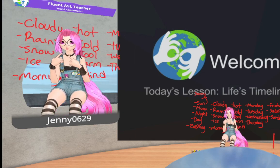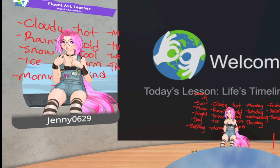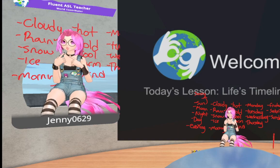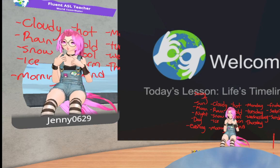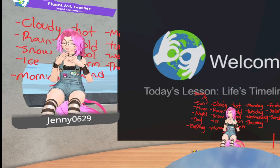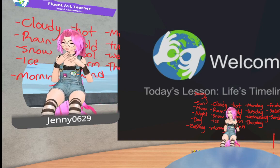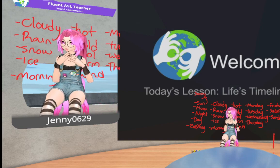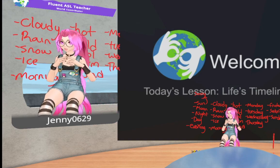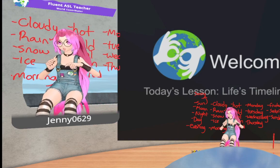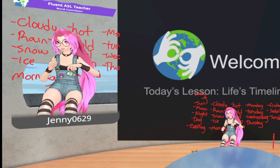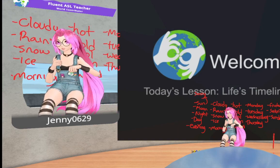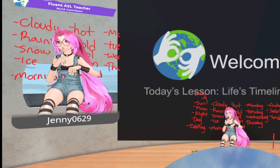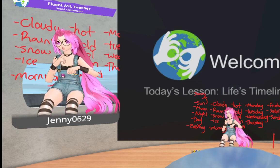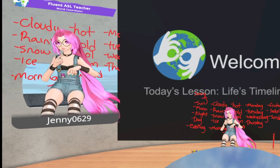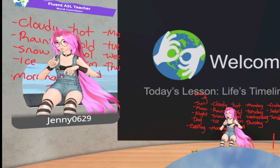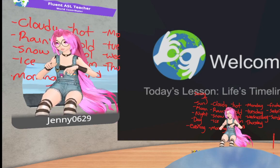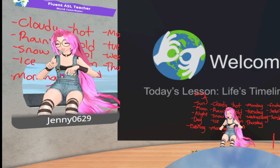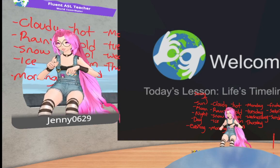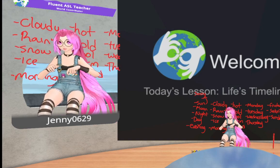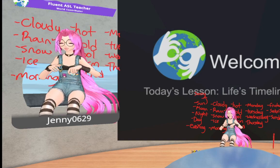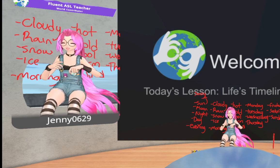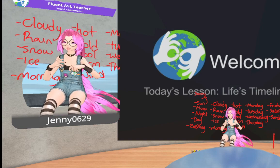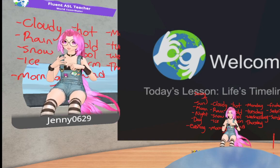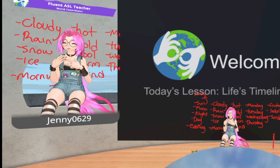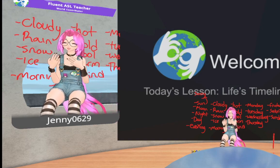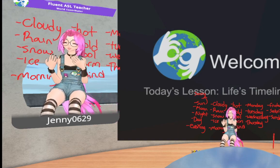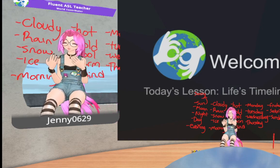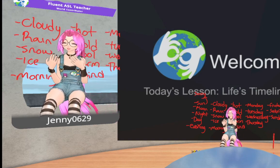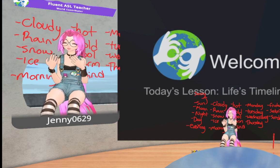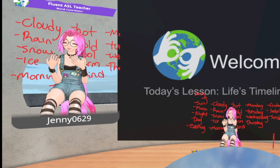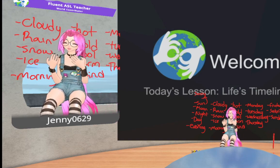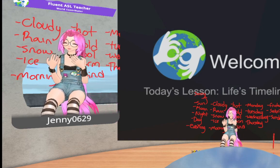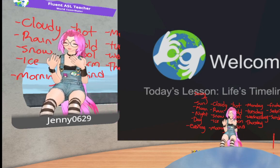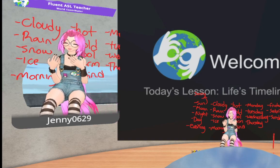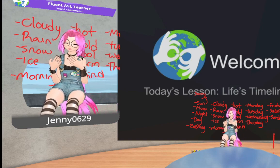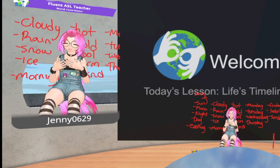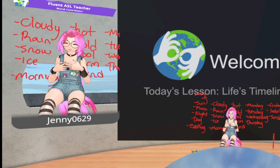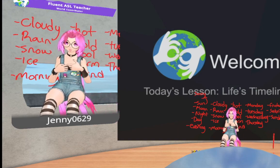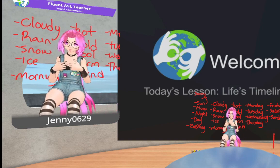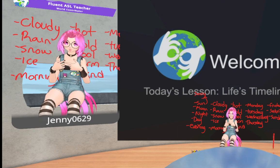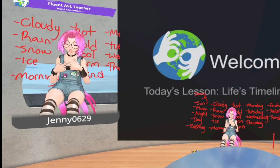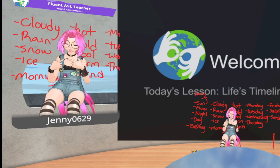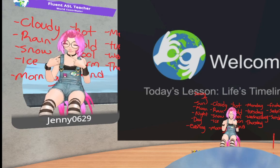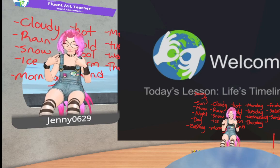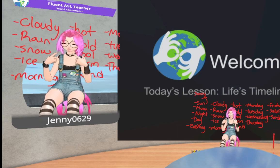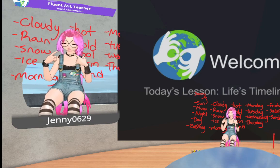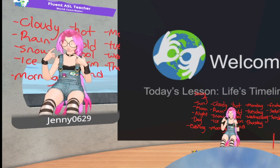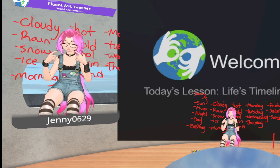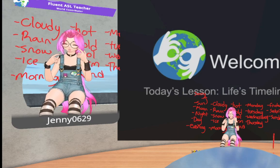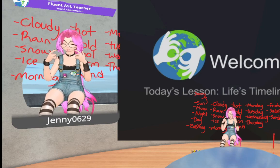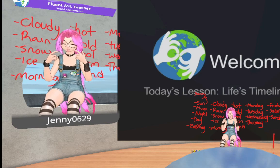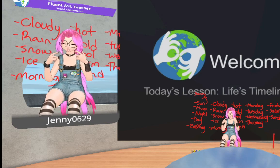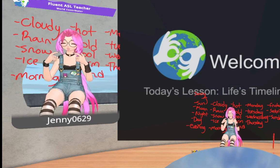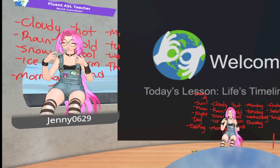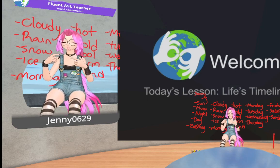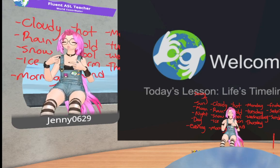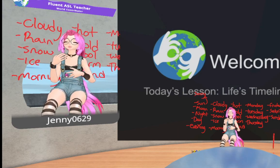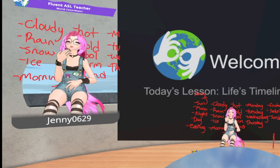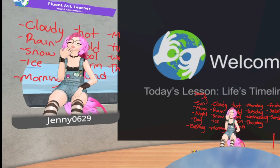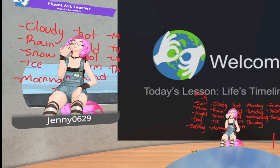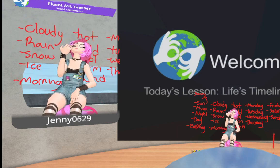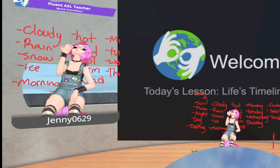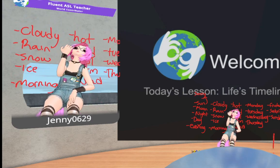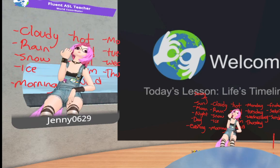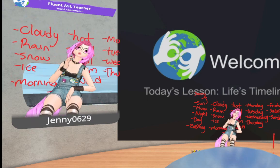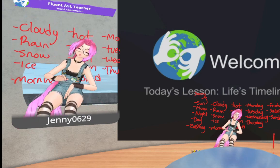Real life mouth open, it can be, it doesn't need to be. I think that would be also to go with exaggerating. So if you want to use your expressions to